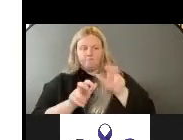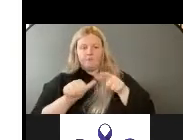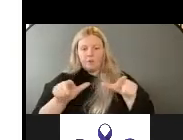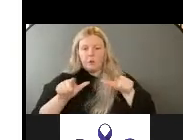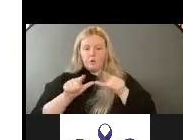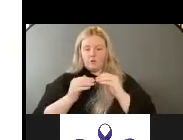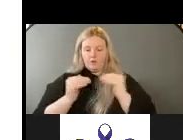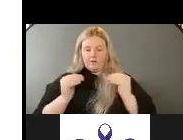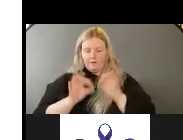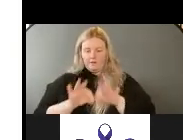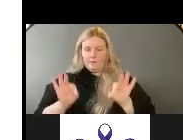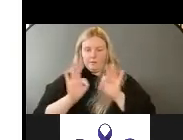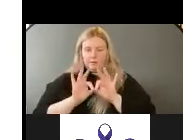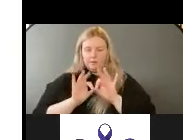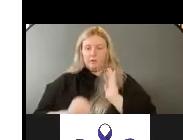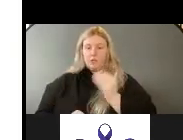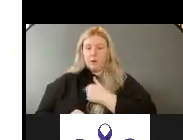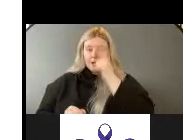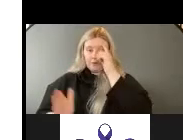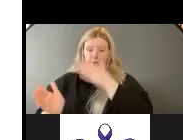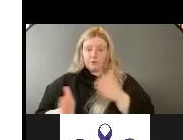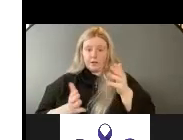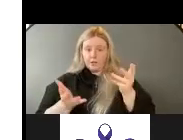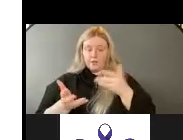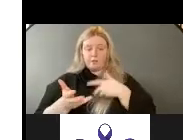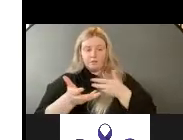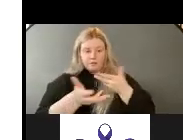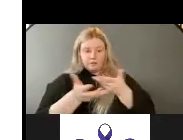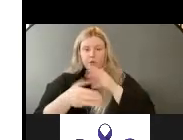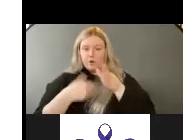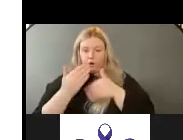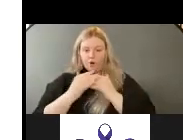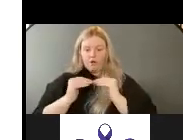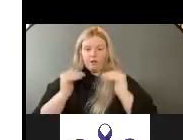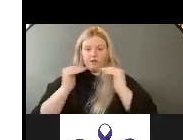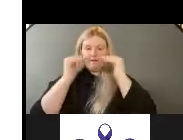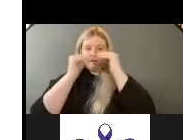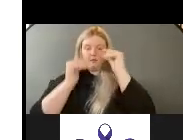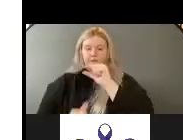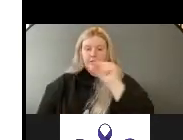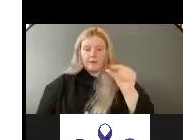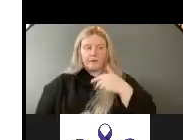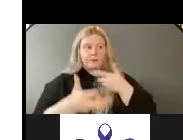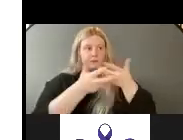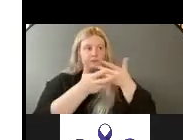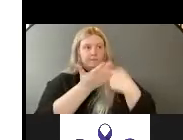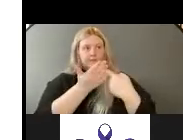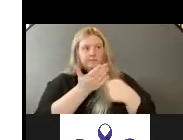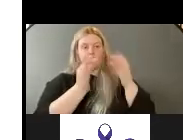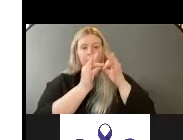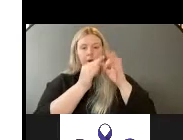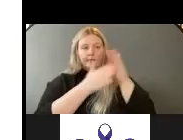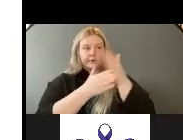So our strategy is about engaging all levels of government in a conversation about cost sharing and